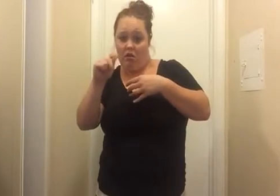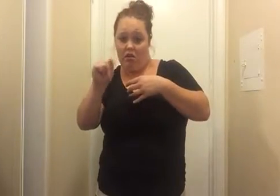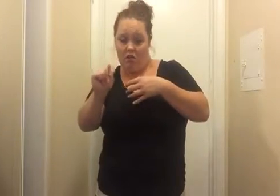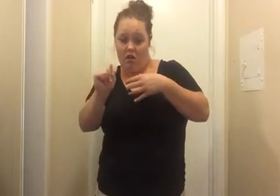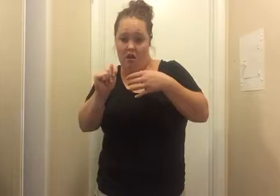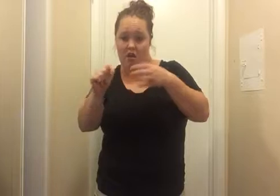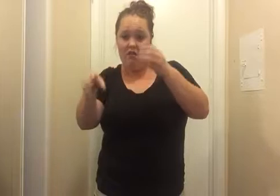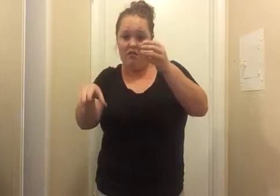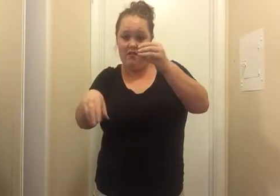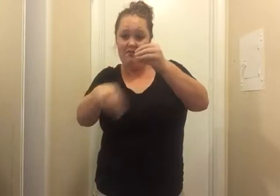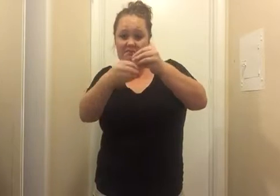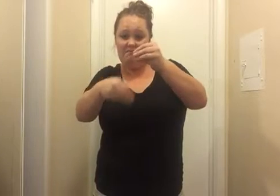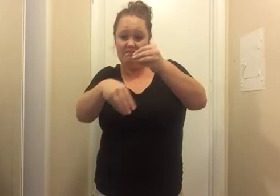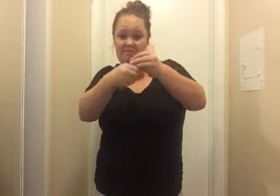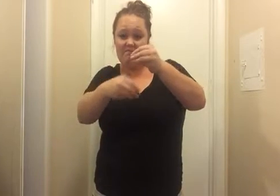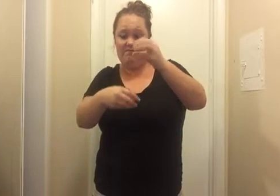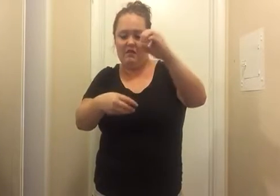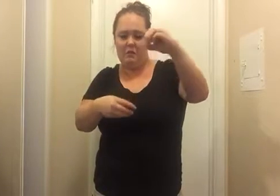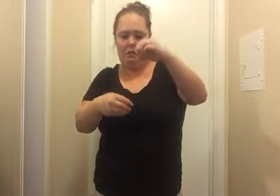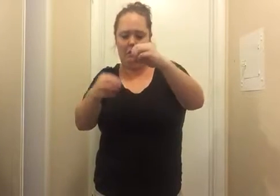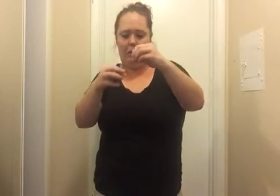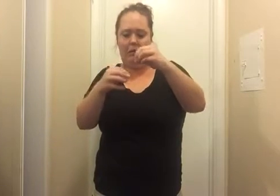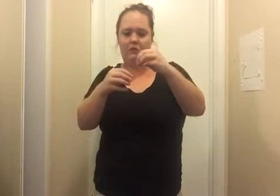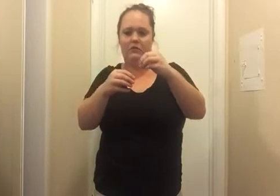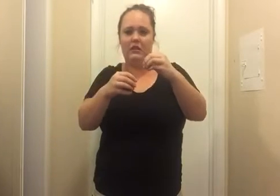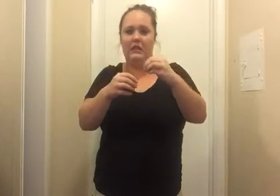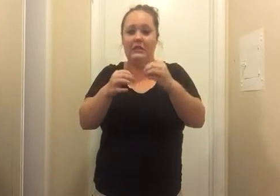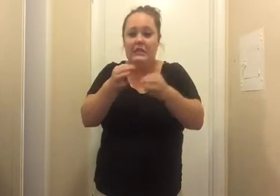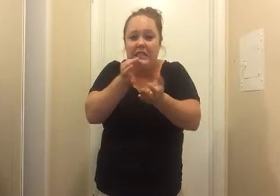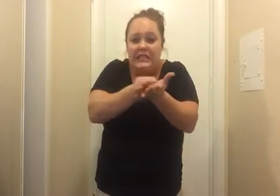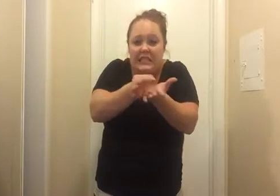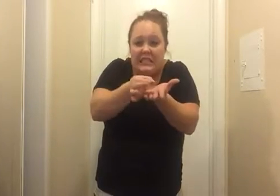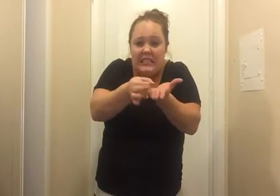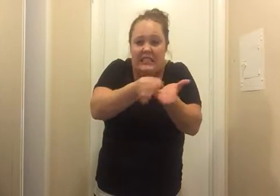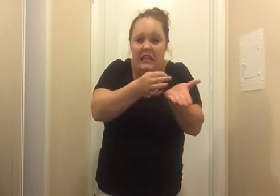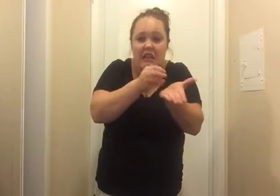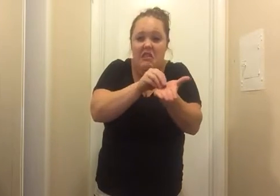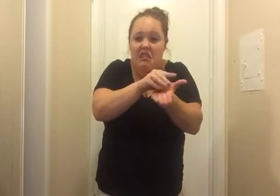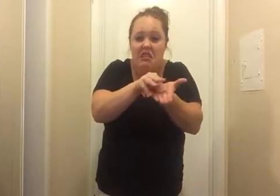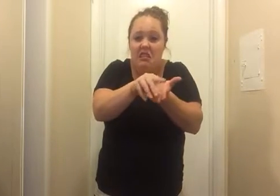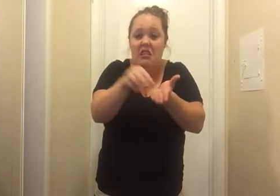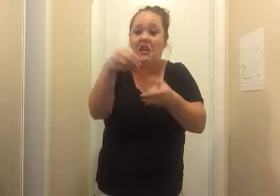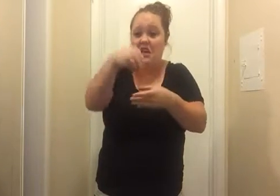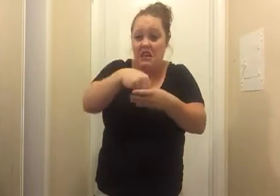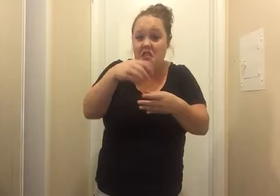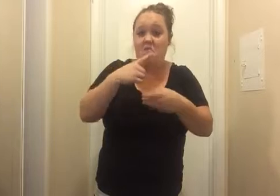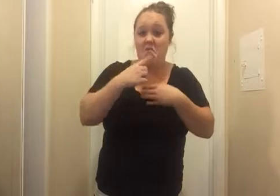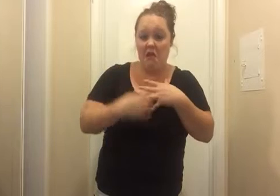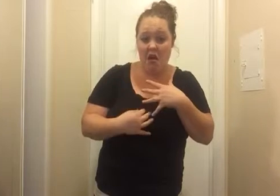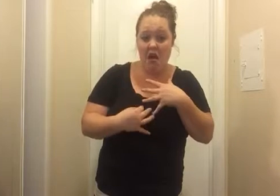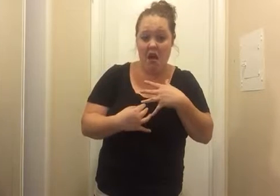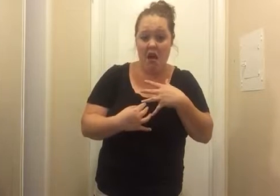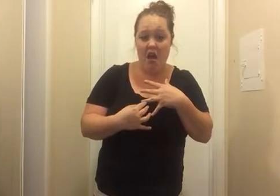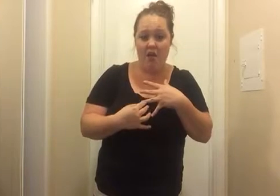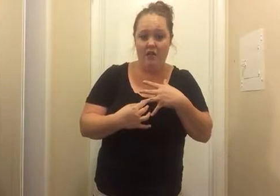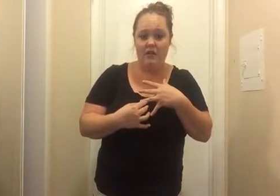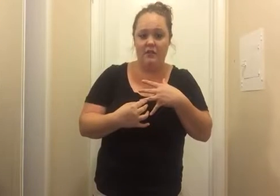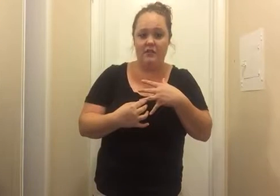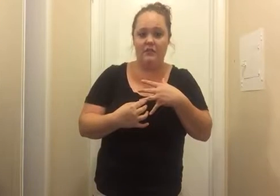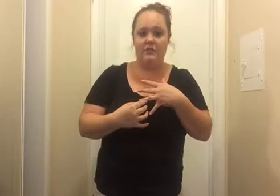downstream where the arteries get thinner and thinner and thinner. So you can imagine if this thing right here was unstable, it could get dislodged over there. Let me do this in a color